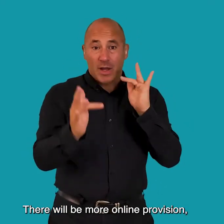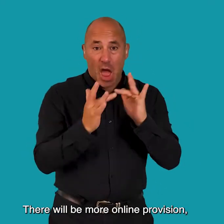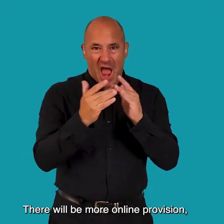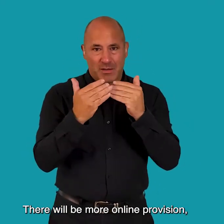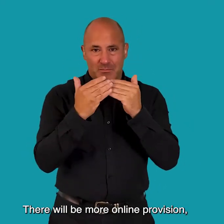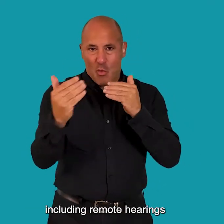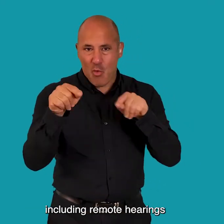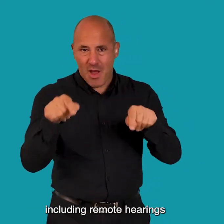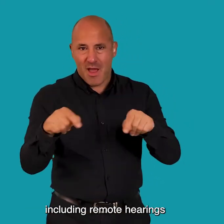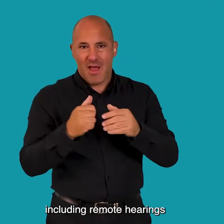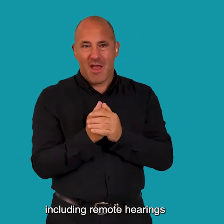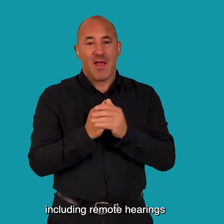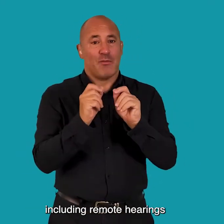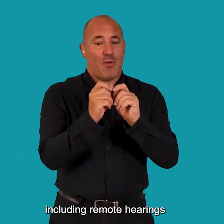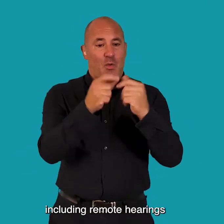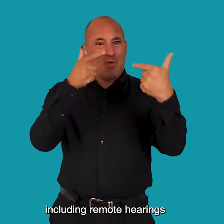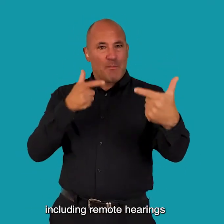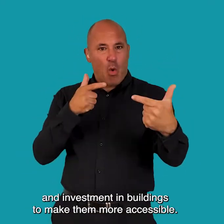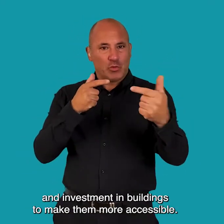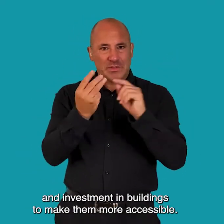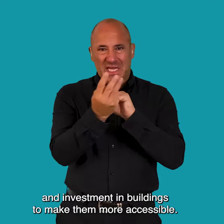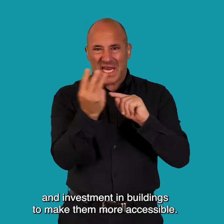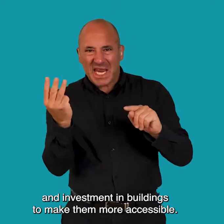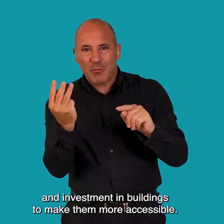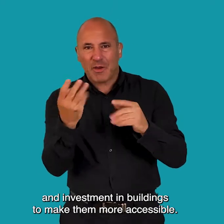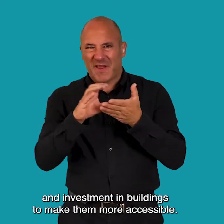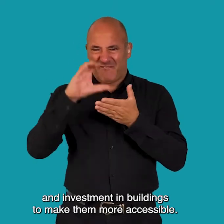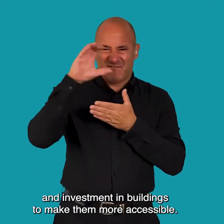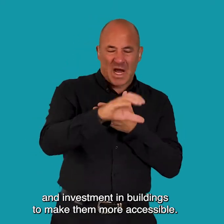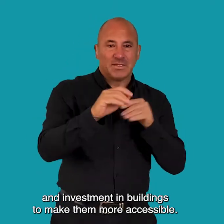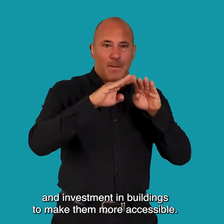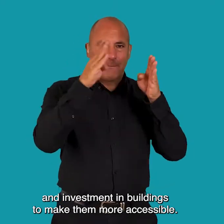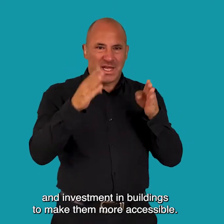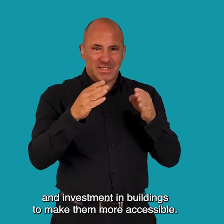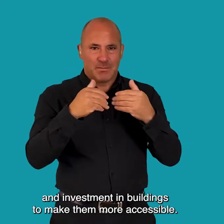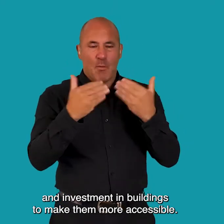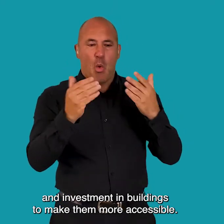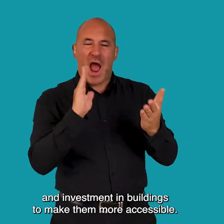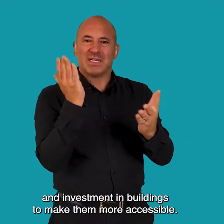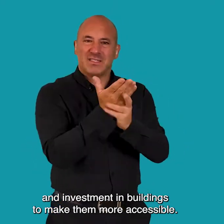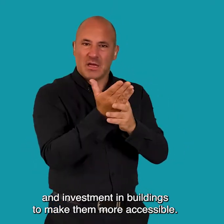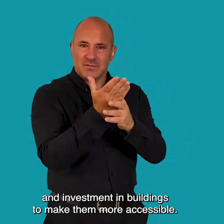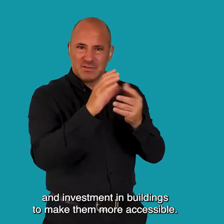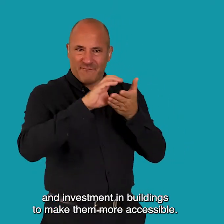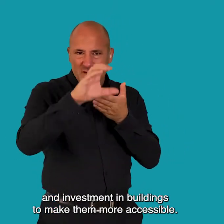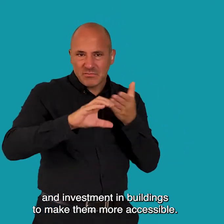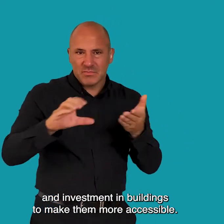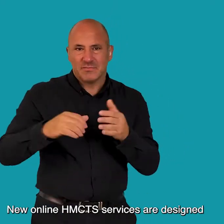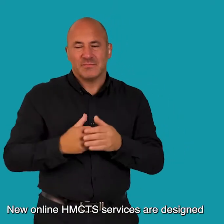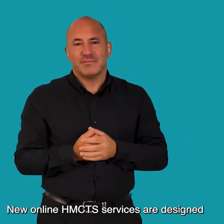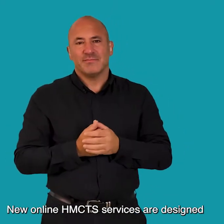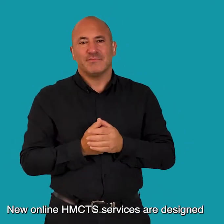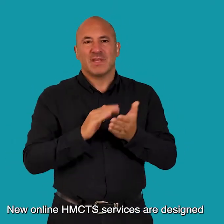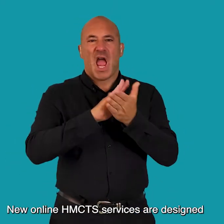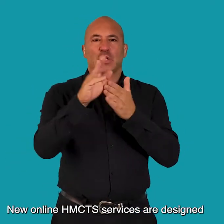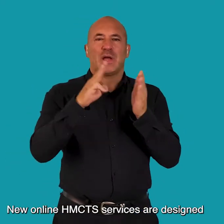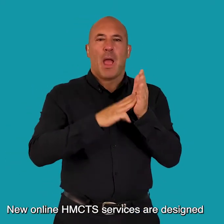provision, including remote hearings and investment in buildings to make them more accessible. New online